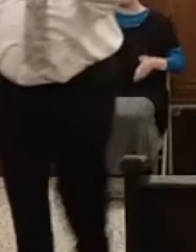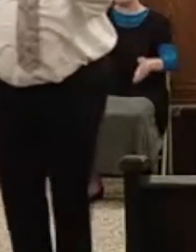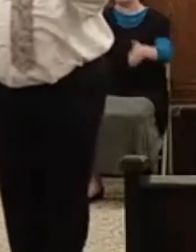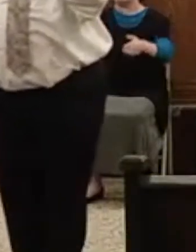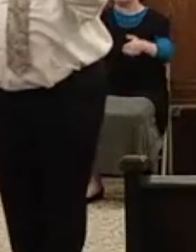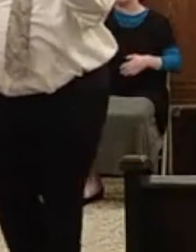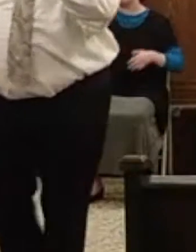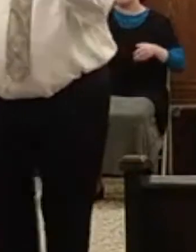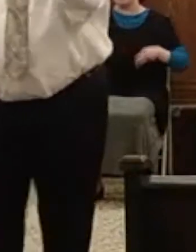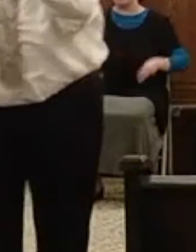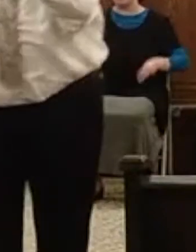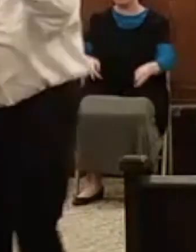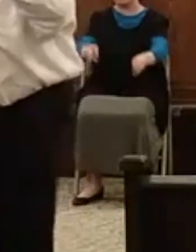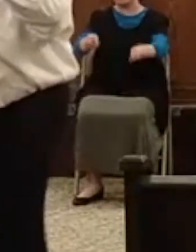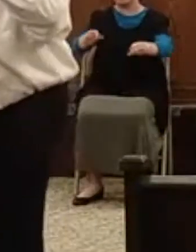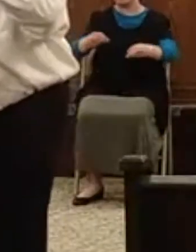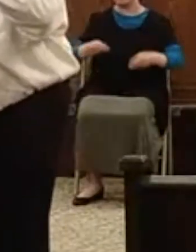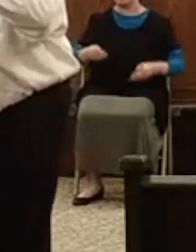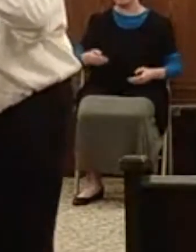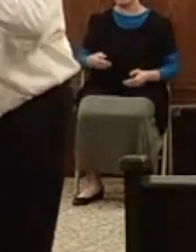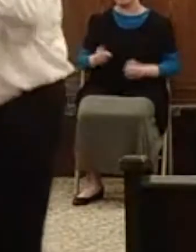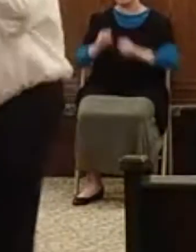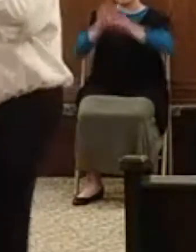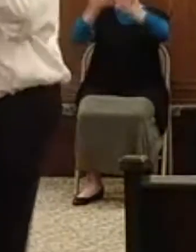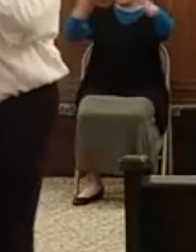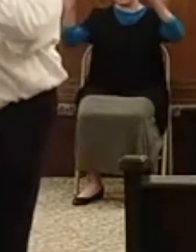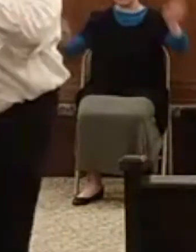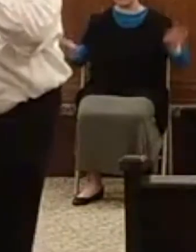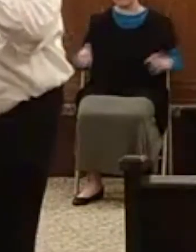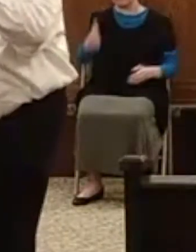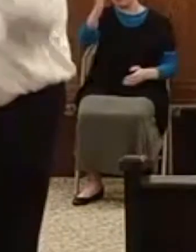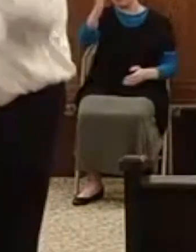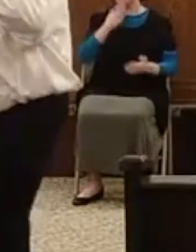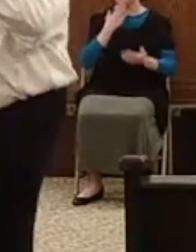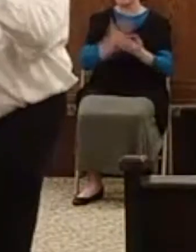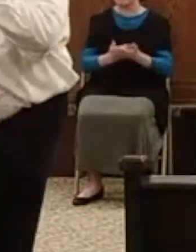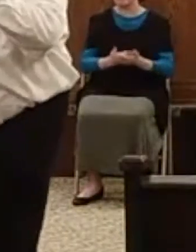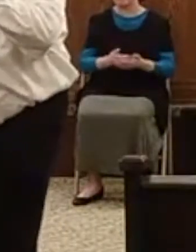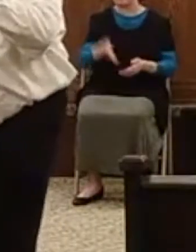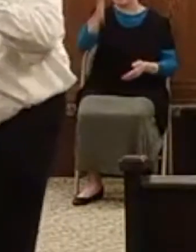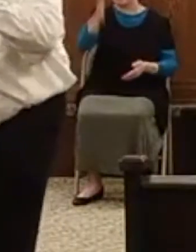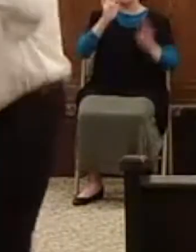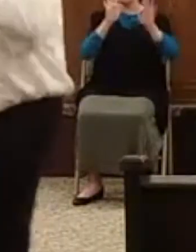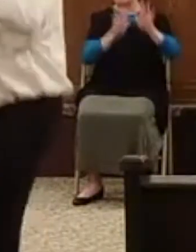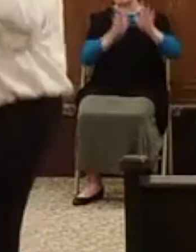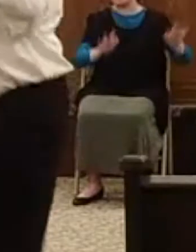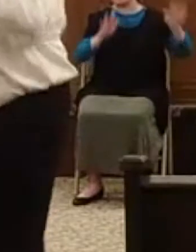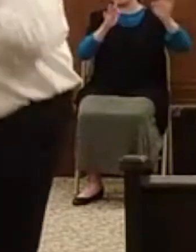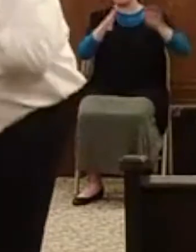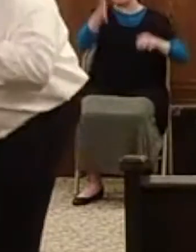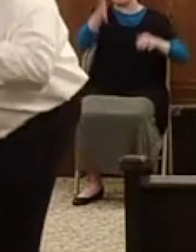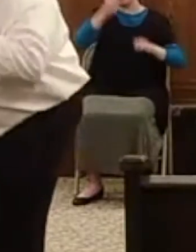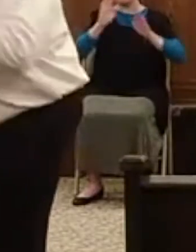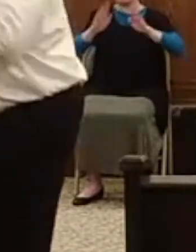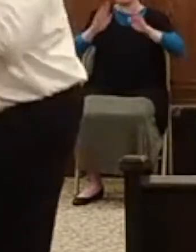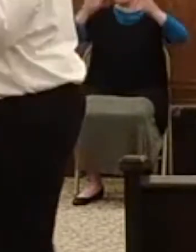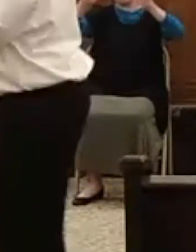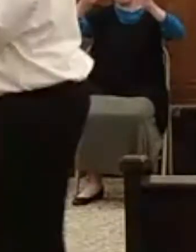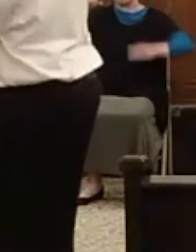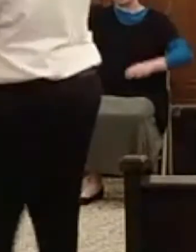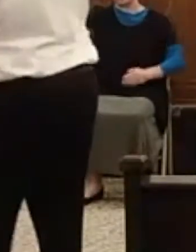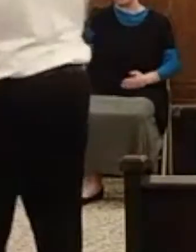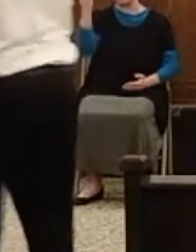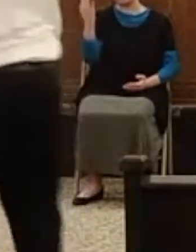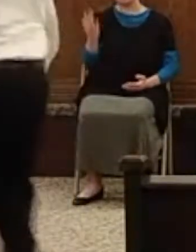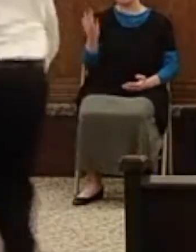highways and the byways. I'm going to show the light of God's goodness, of God's mercy, of God's